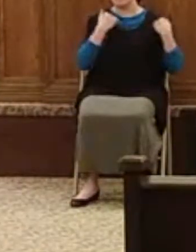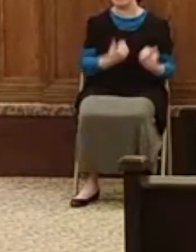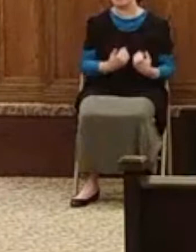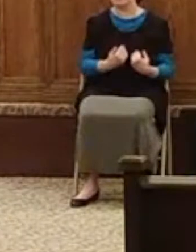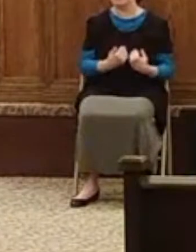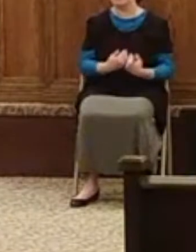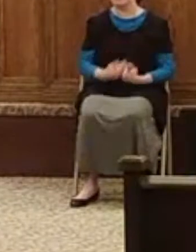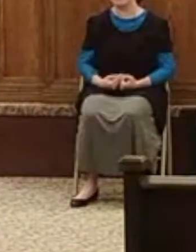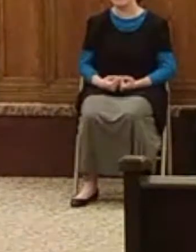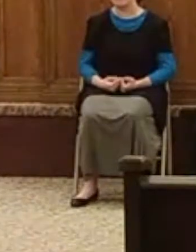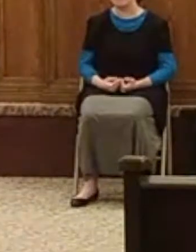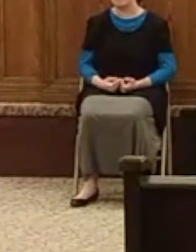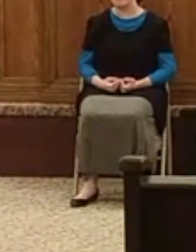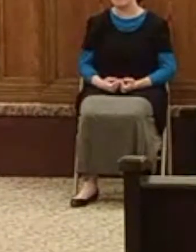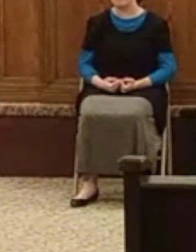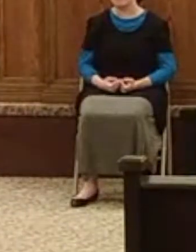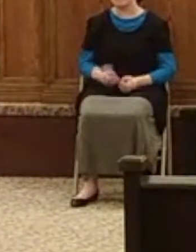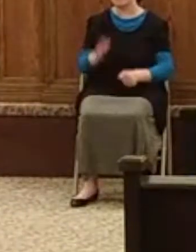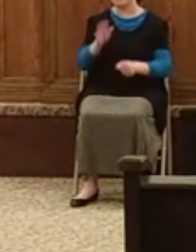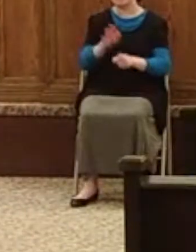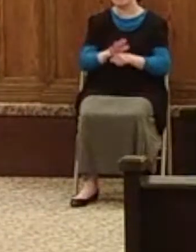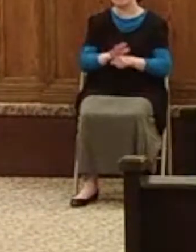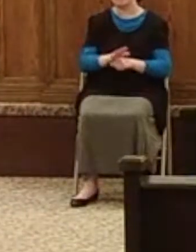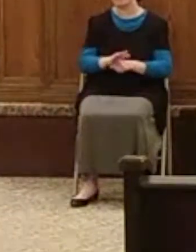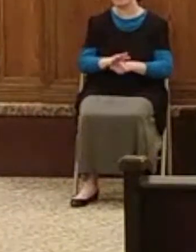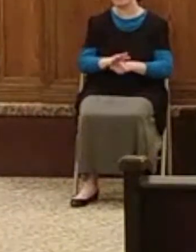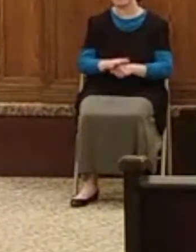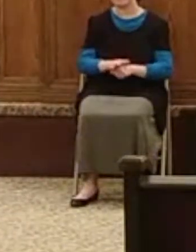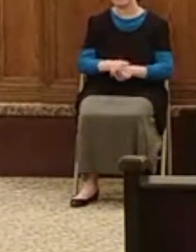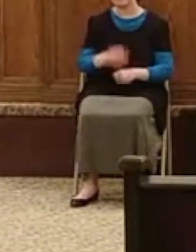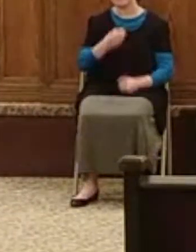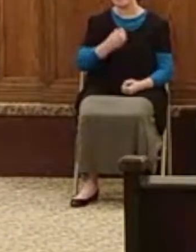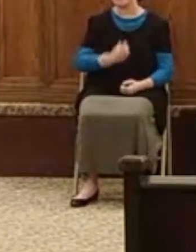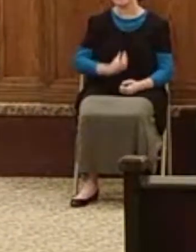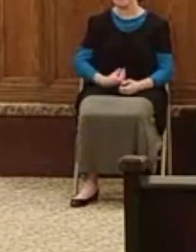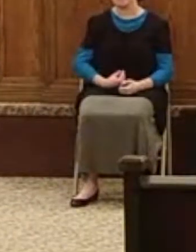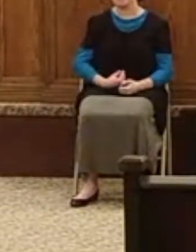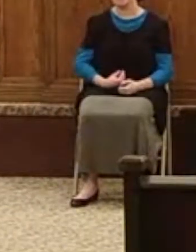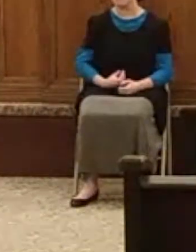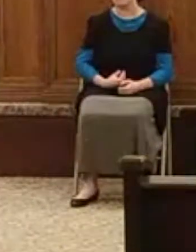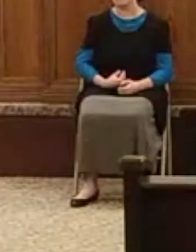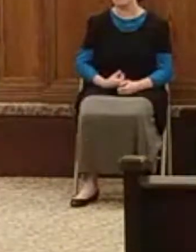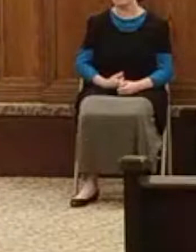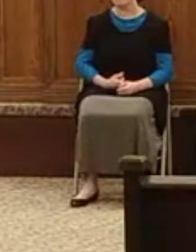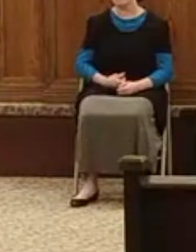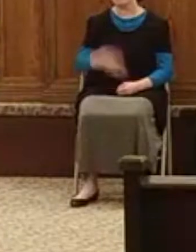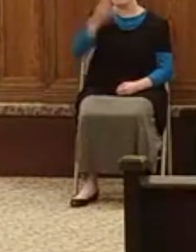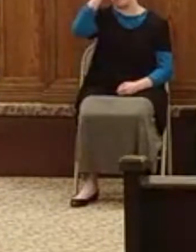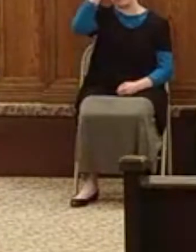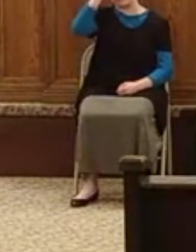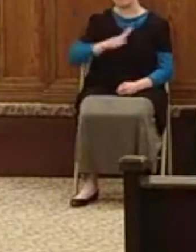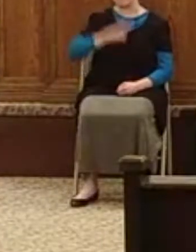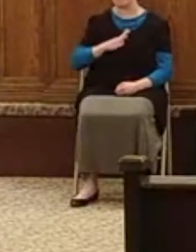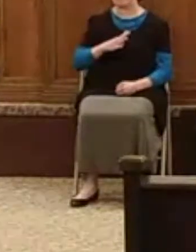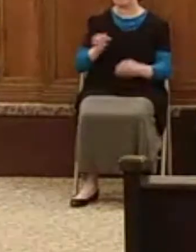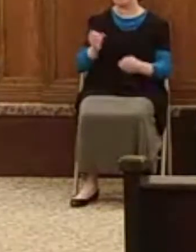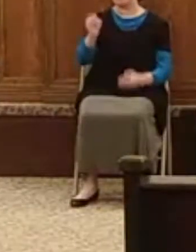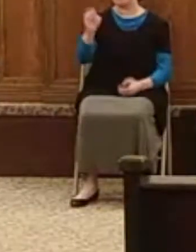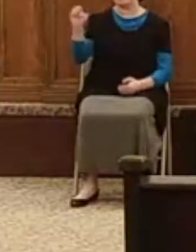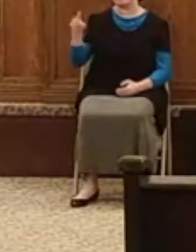own heart, right, right, which shall fulfill all my will. Yeah. Of this man's